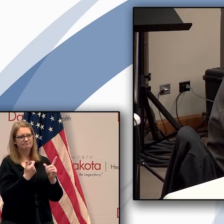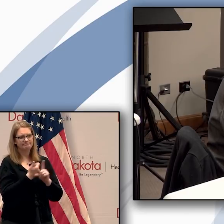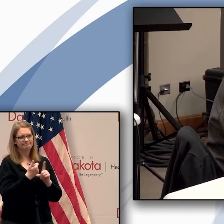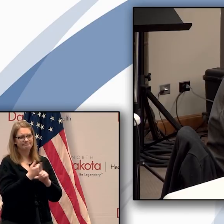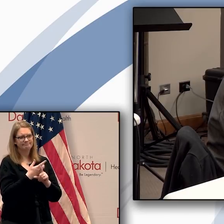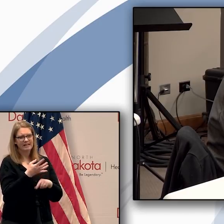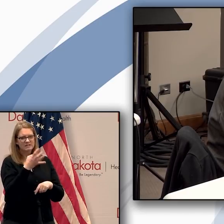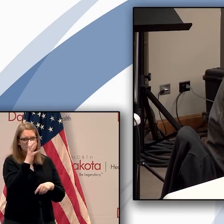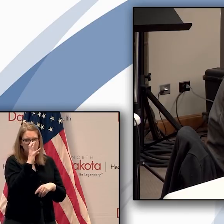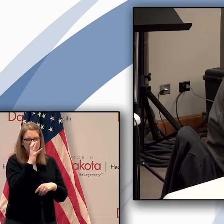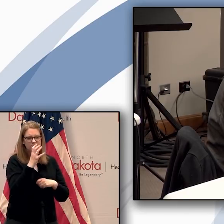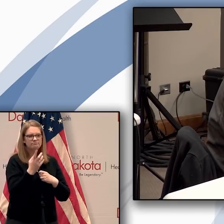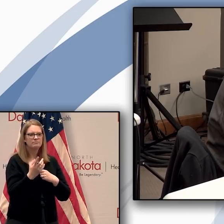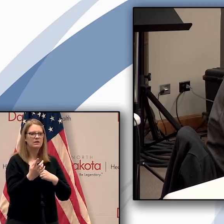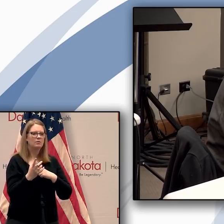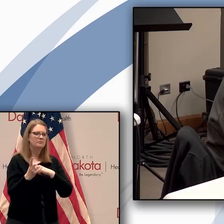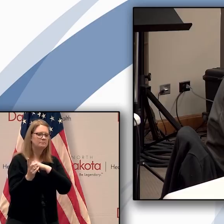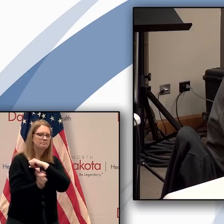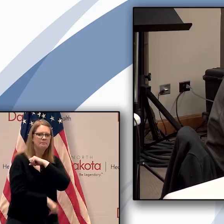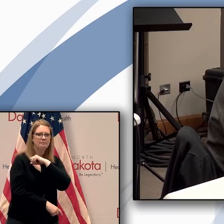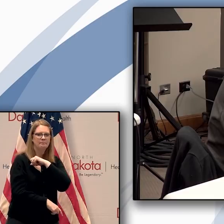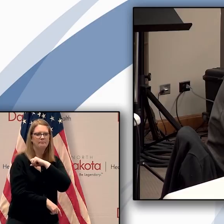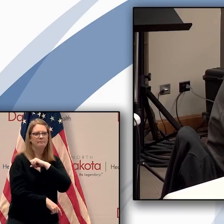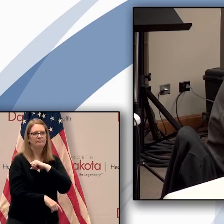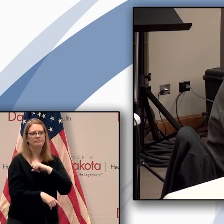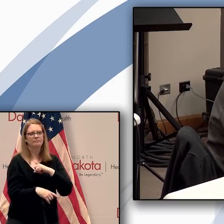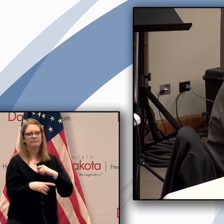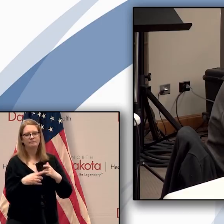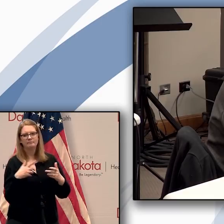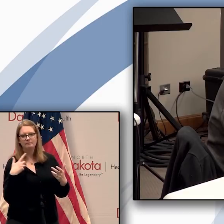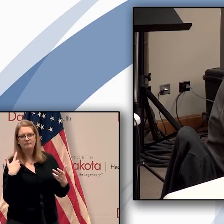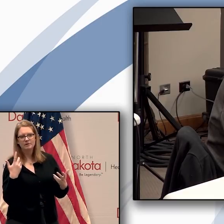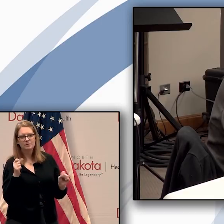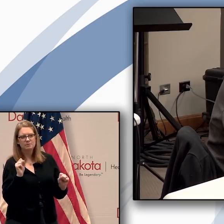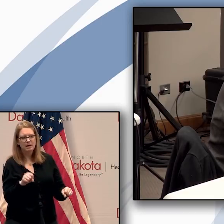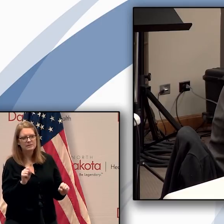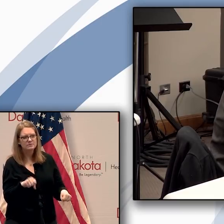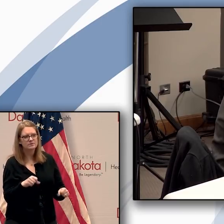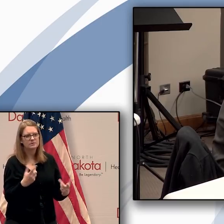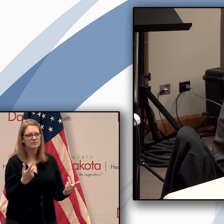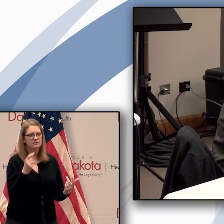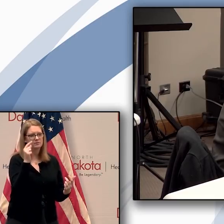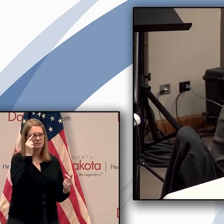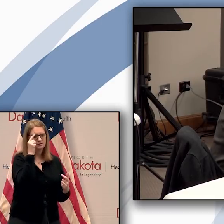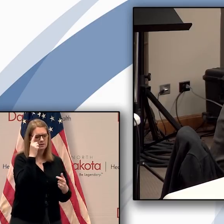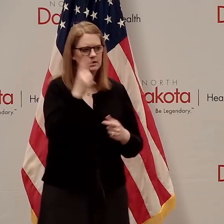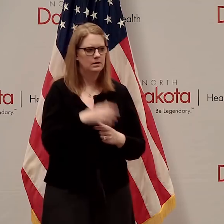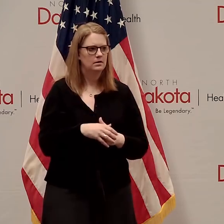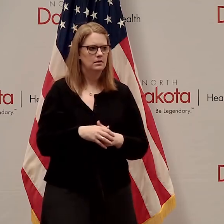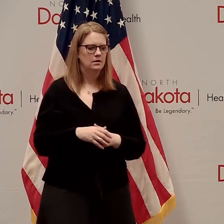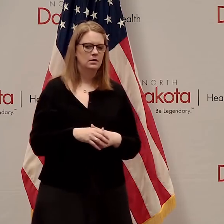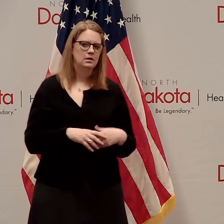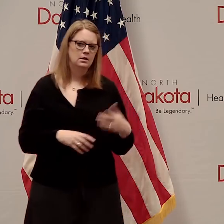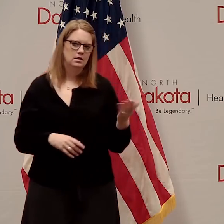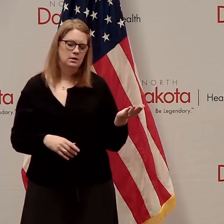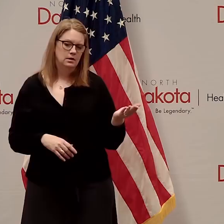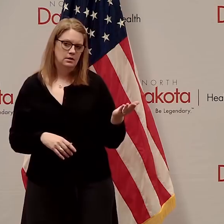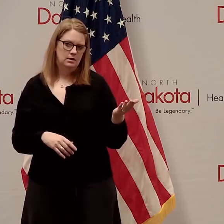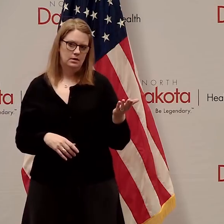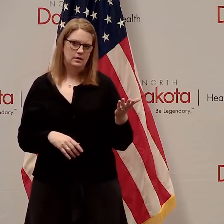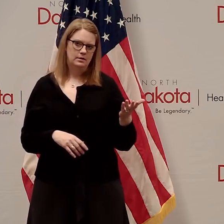perhaps sanctions against people who may, cheat on the guidelines or something like that? Well, this is one of the things